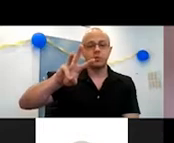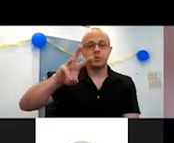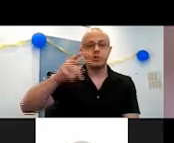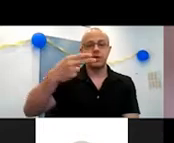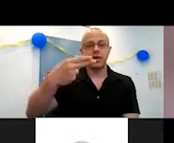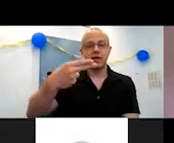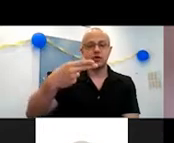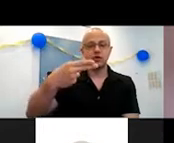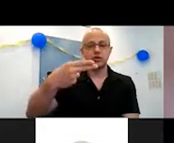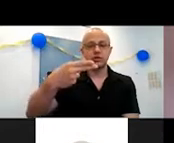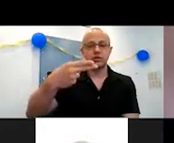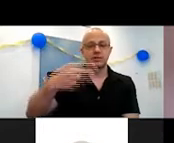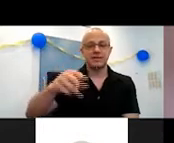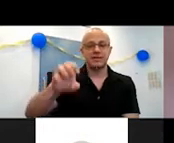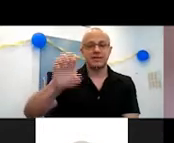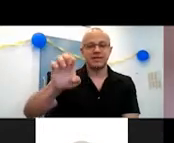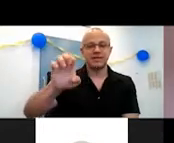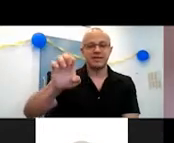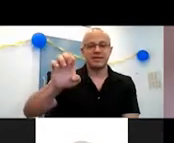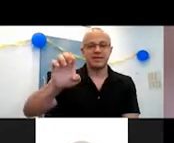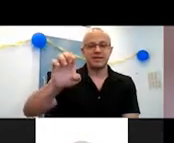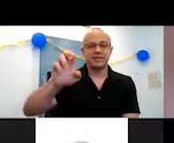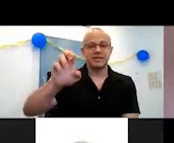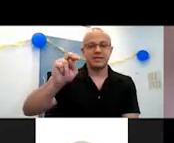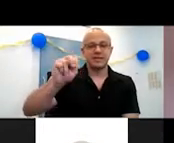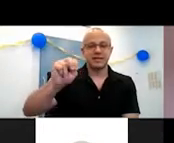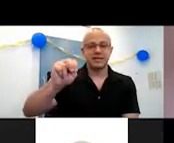when and why. So it's